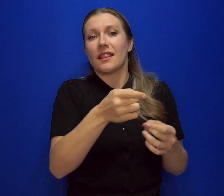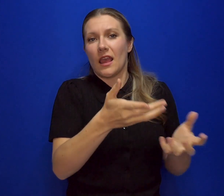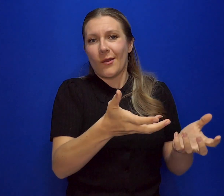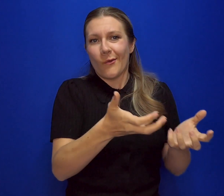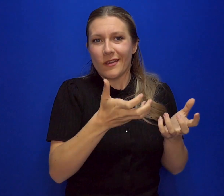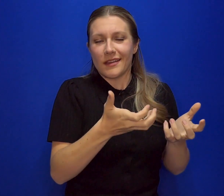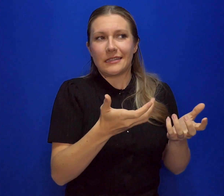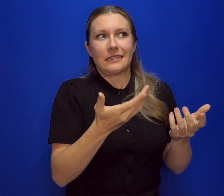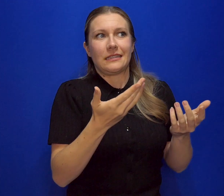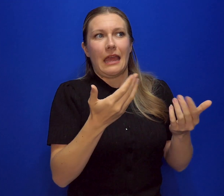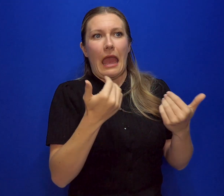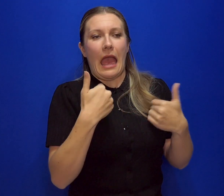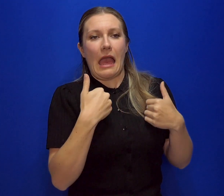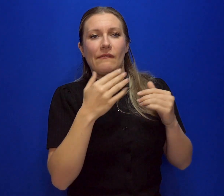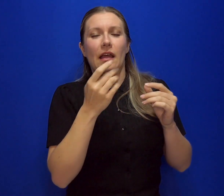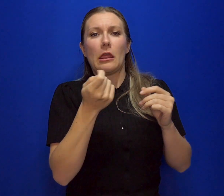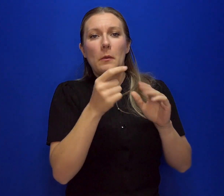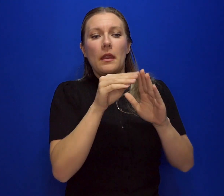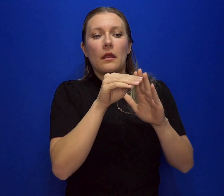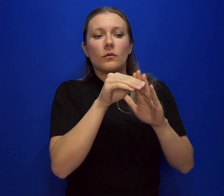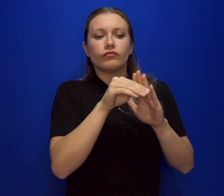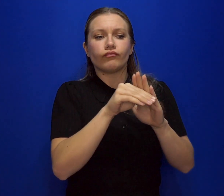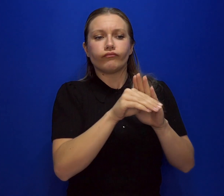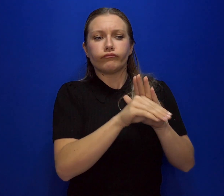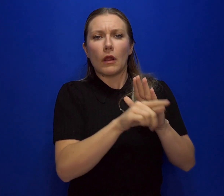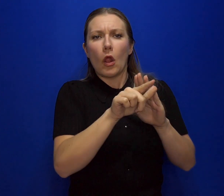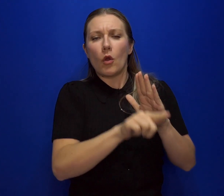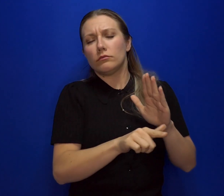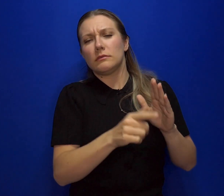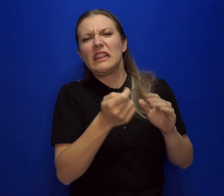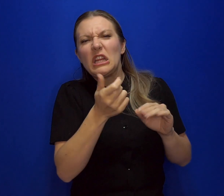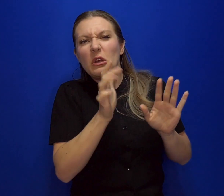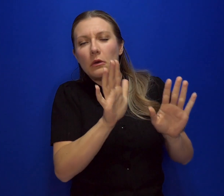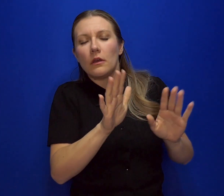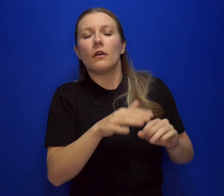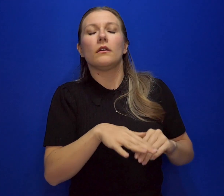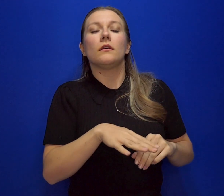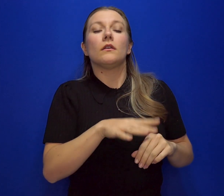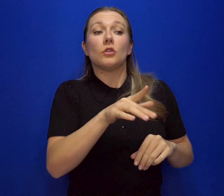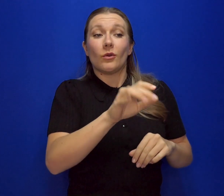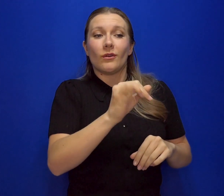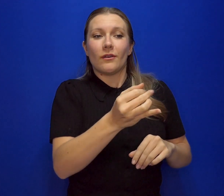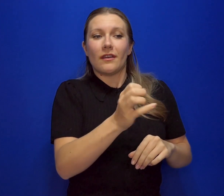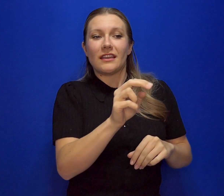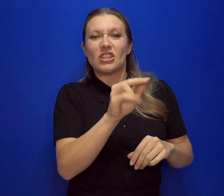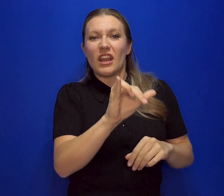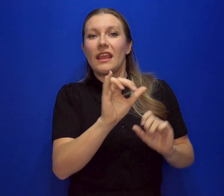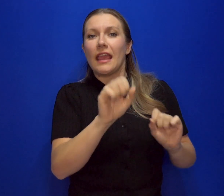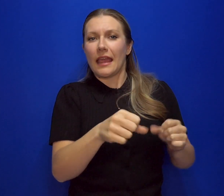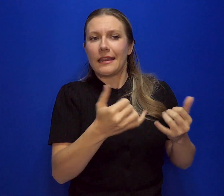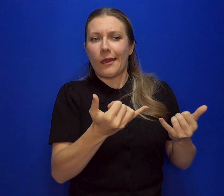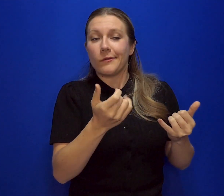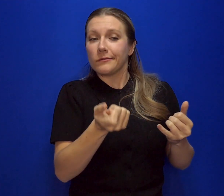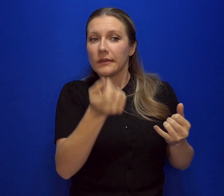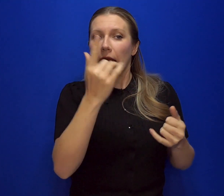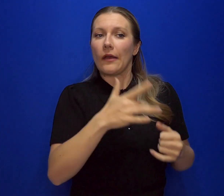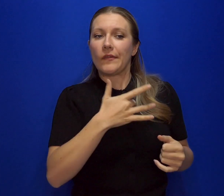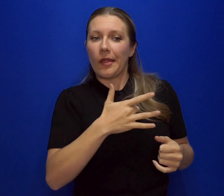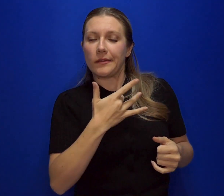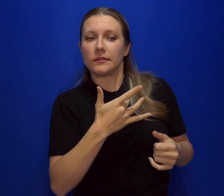for there to be an excursion to a lower level so that Jenny can get an idea of how that feels, that you can